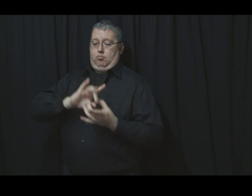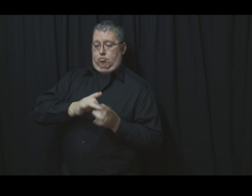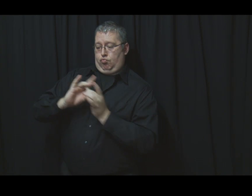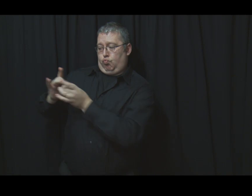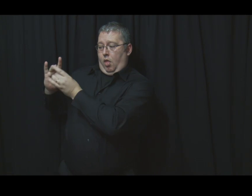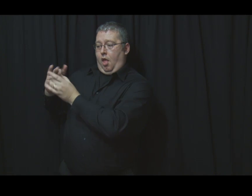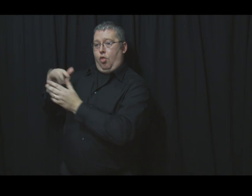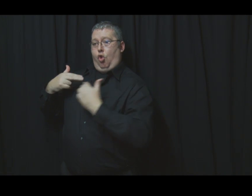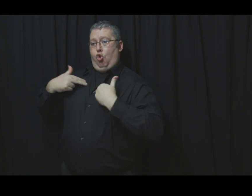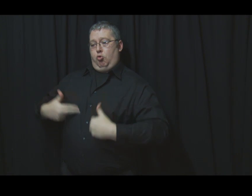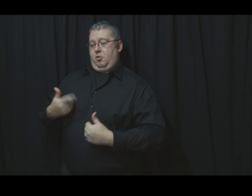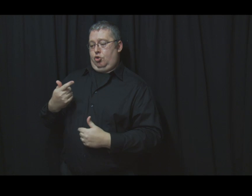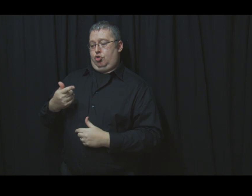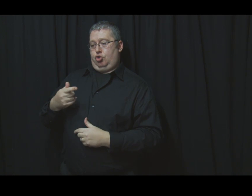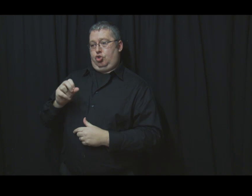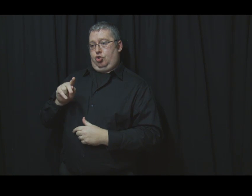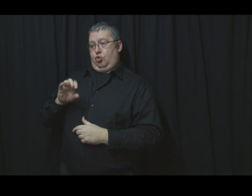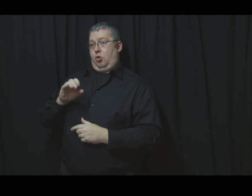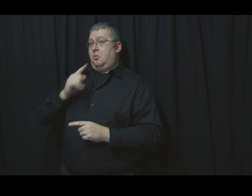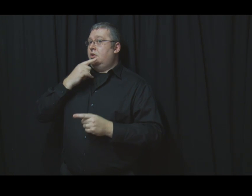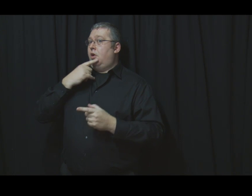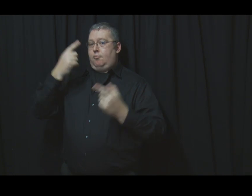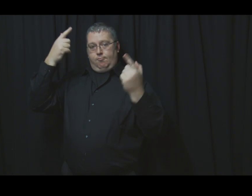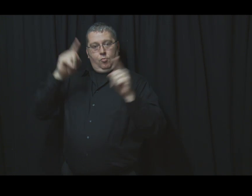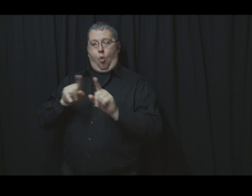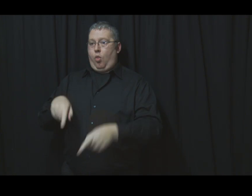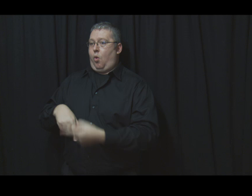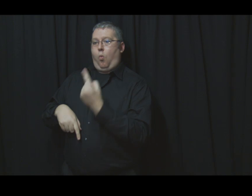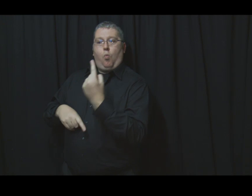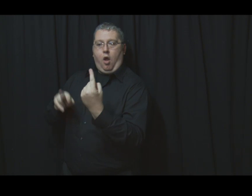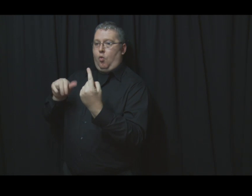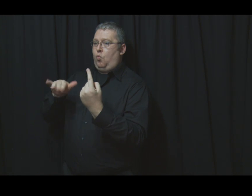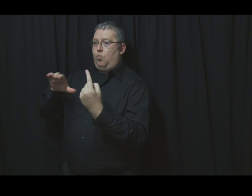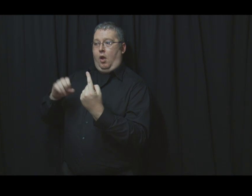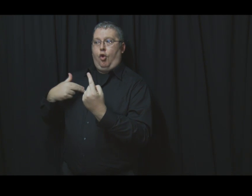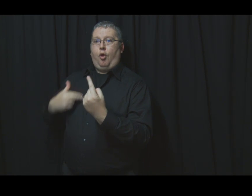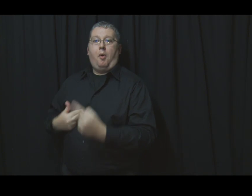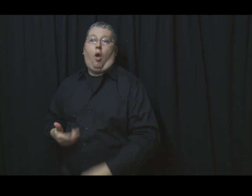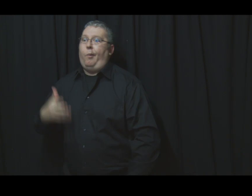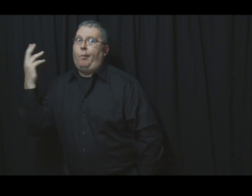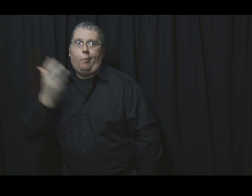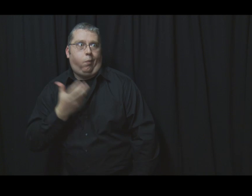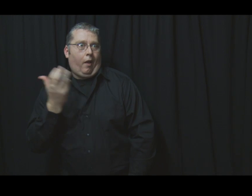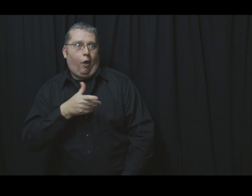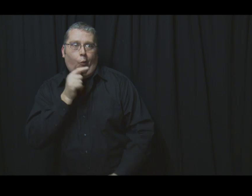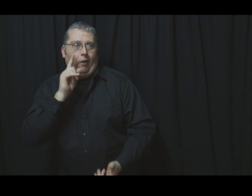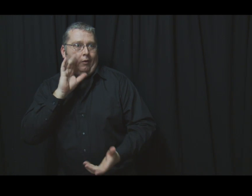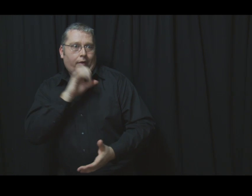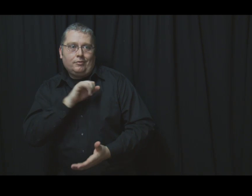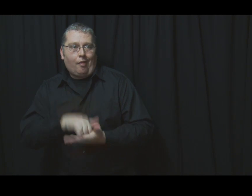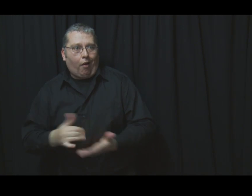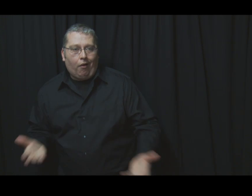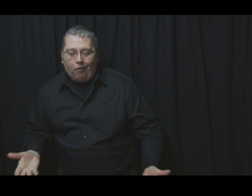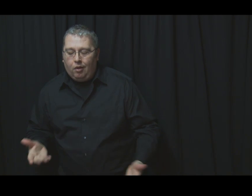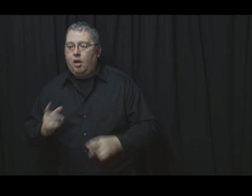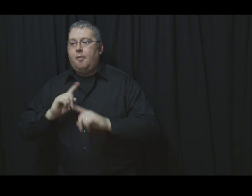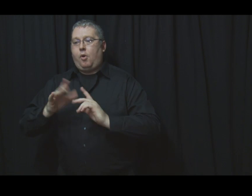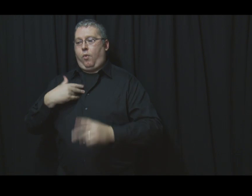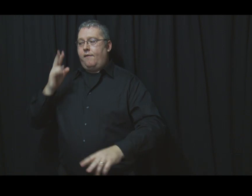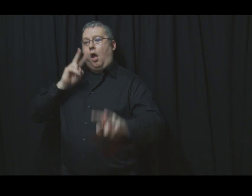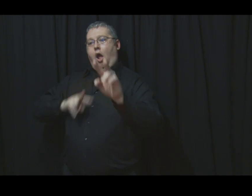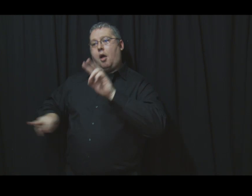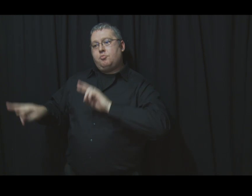and unanimously declared there is only one race, the human race. Wow, who would have guessed? But you see, there we have observational